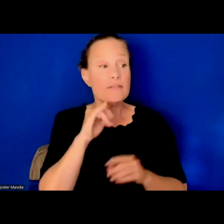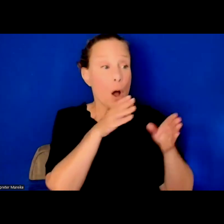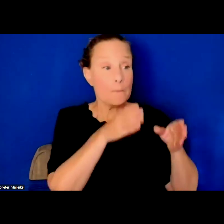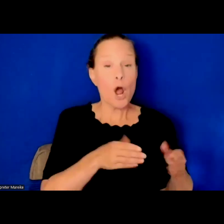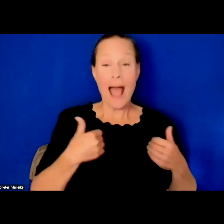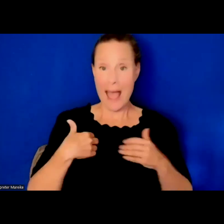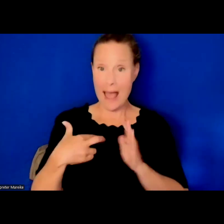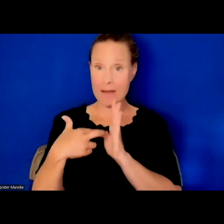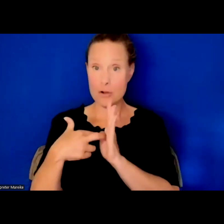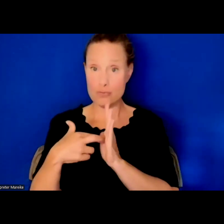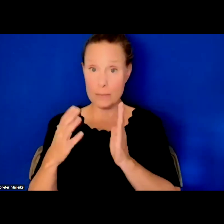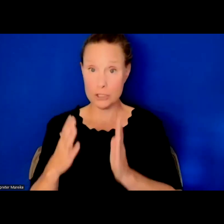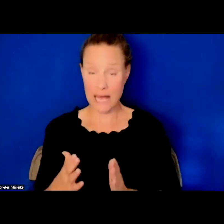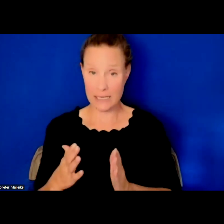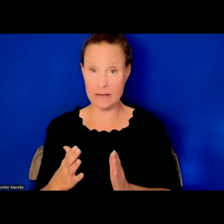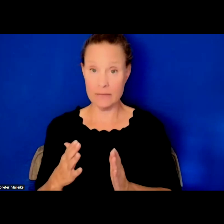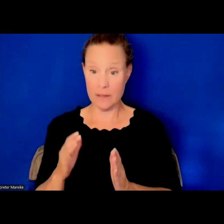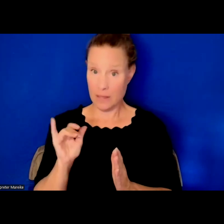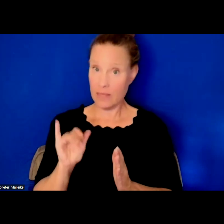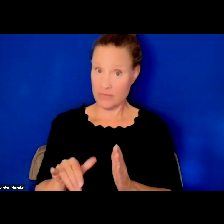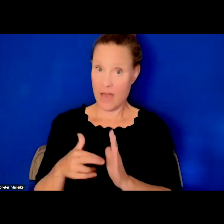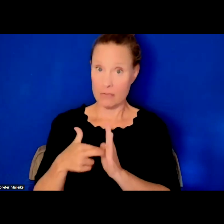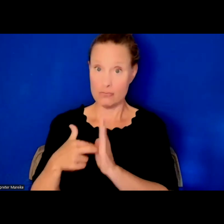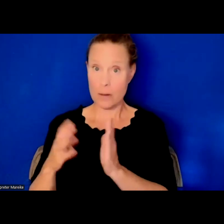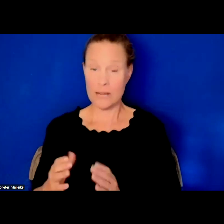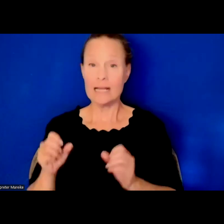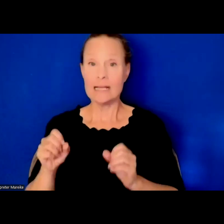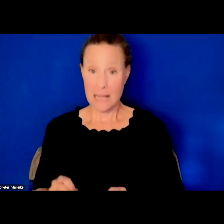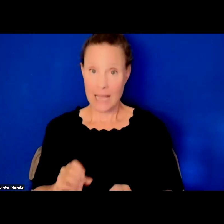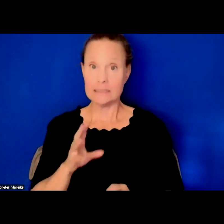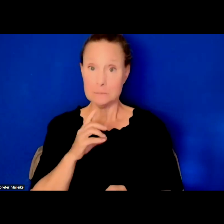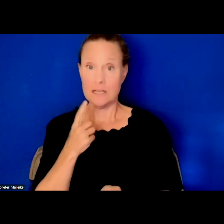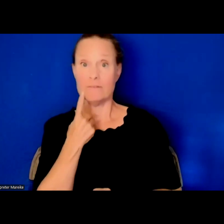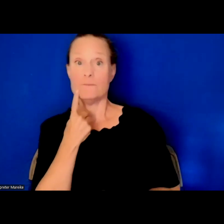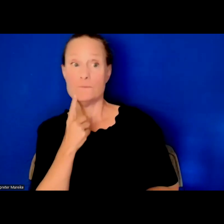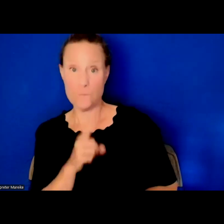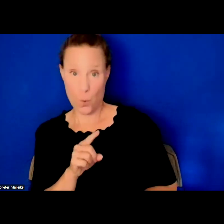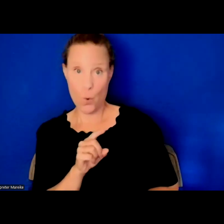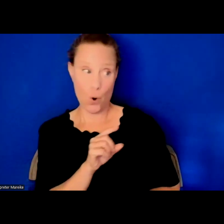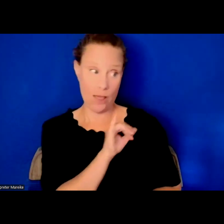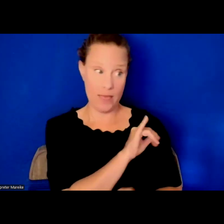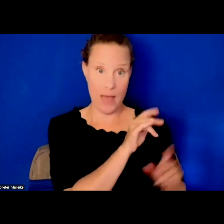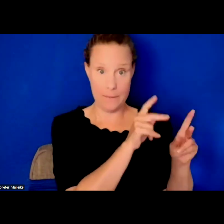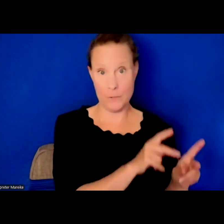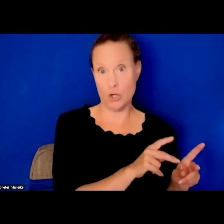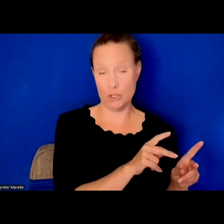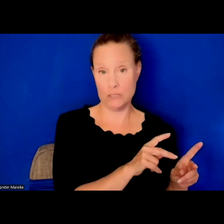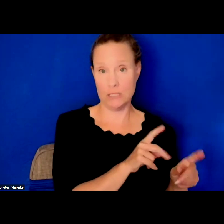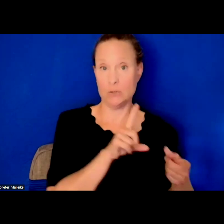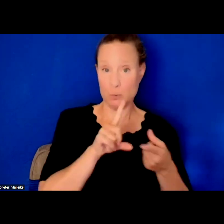representative, they can speak on the behalf of the member to the navigator. We do have that set up where